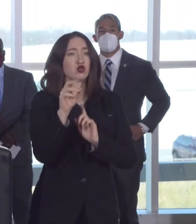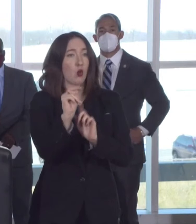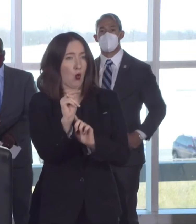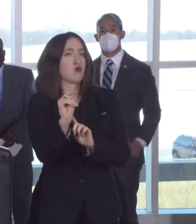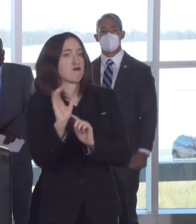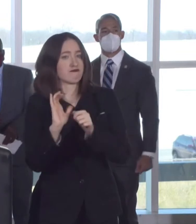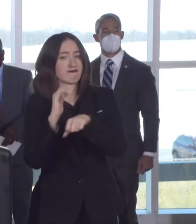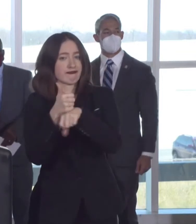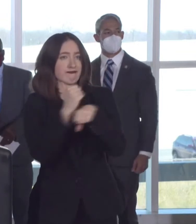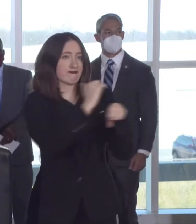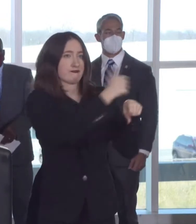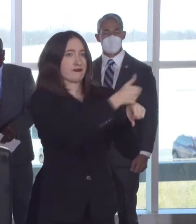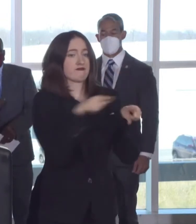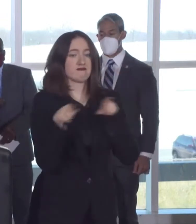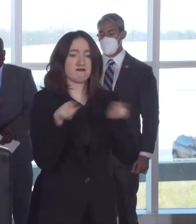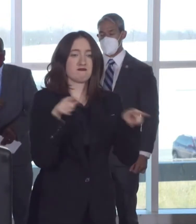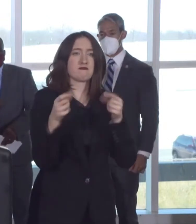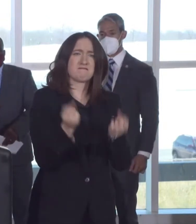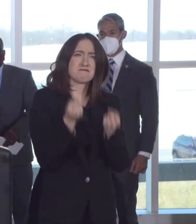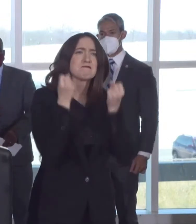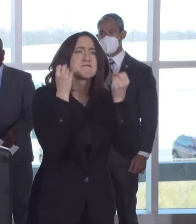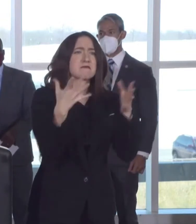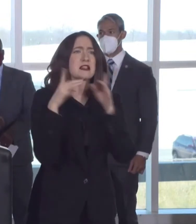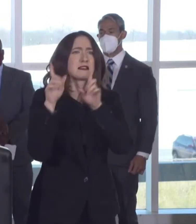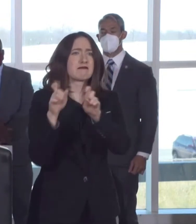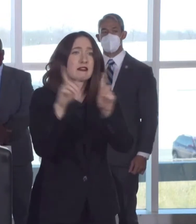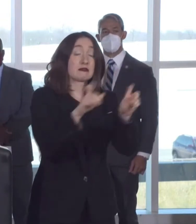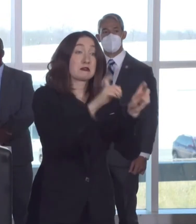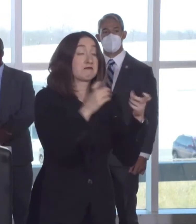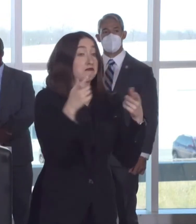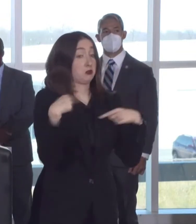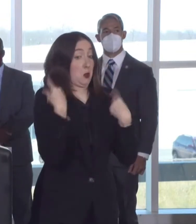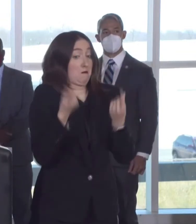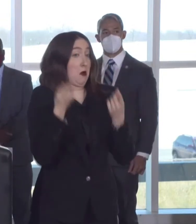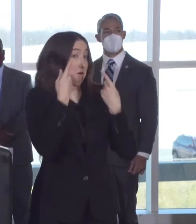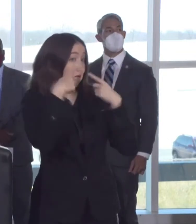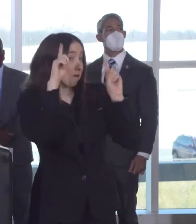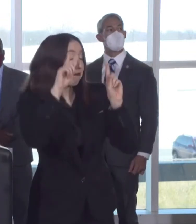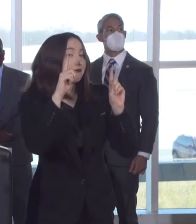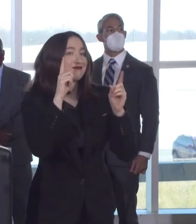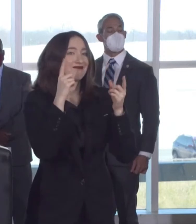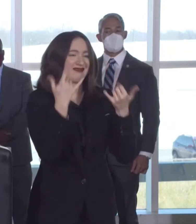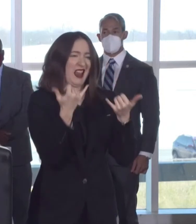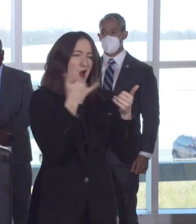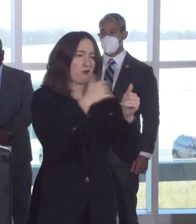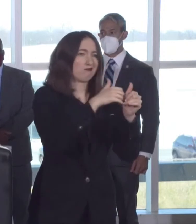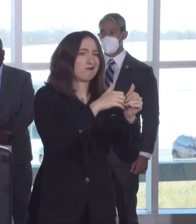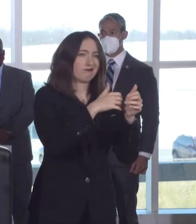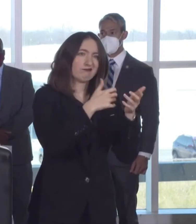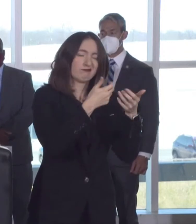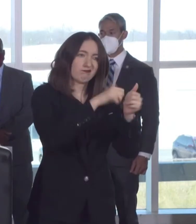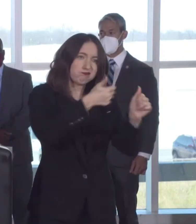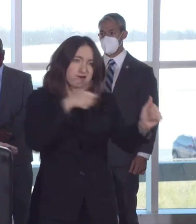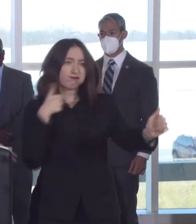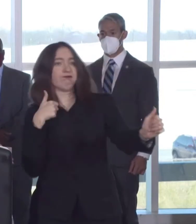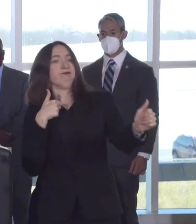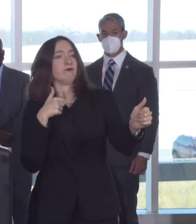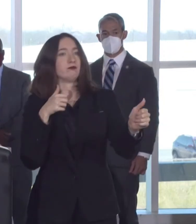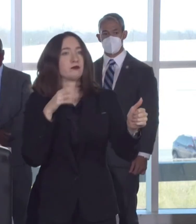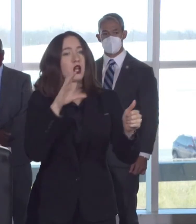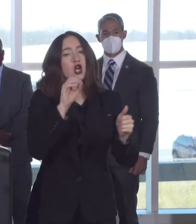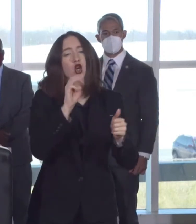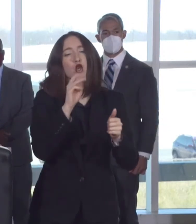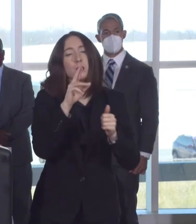tested. We're so successful at it that there has been somewhat of a backlog in community labs in terms of